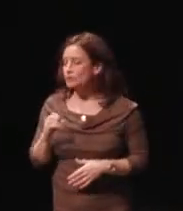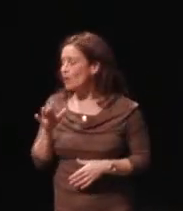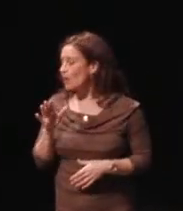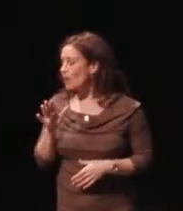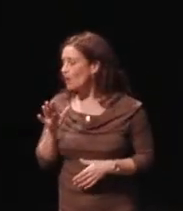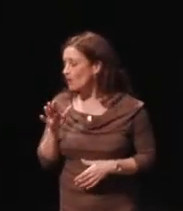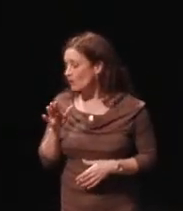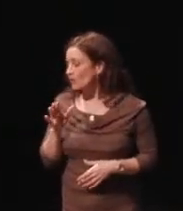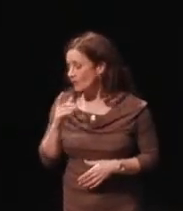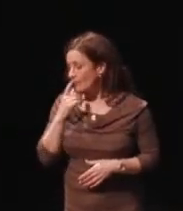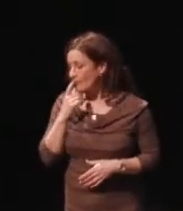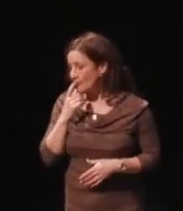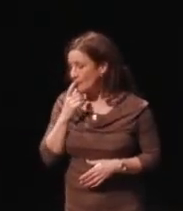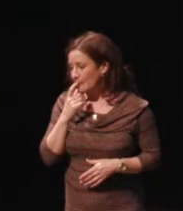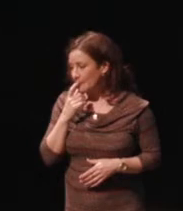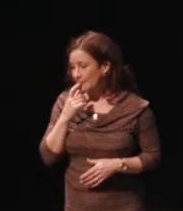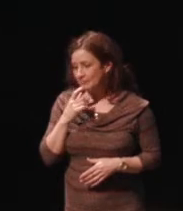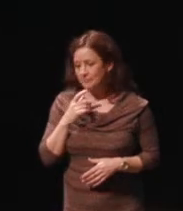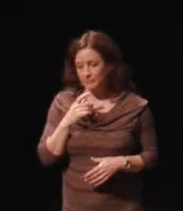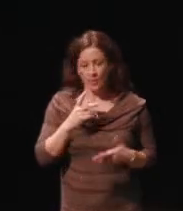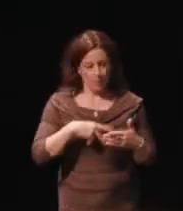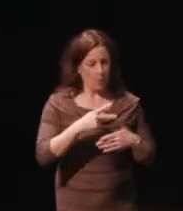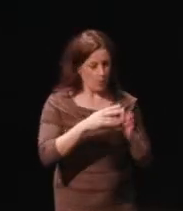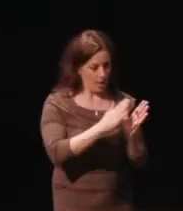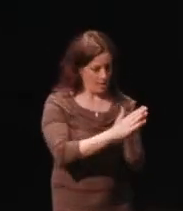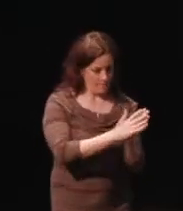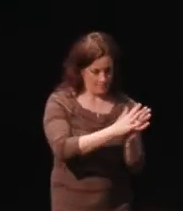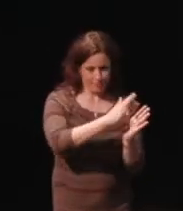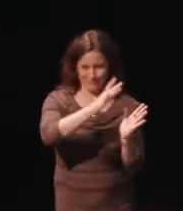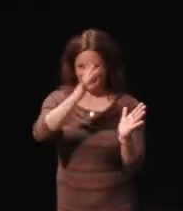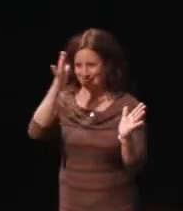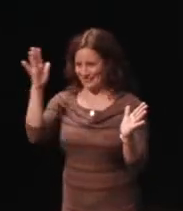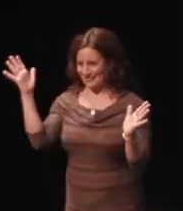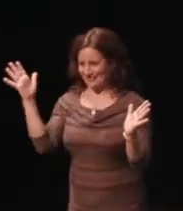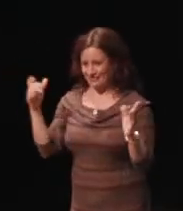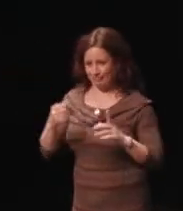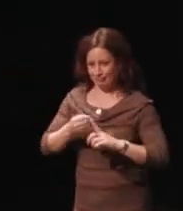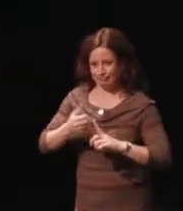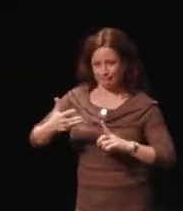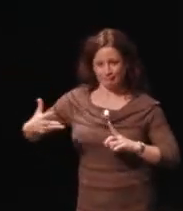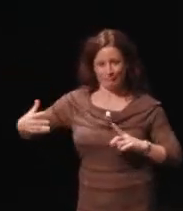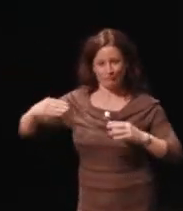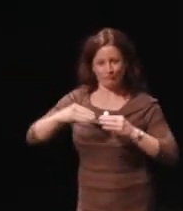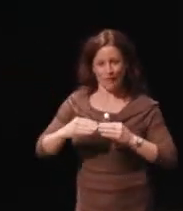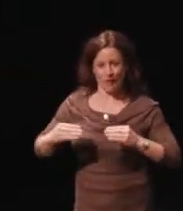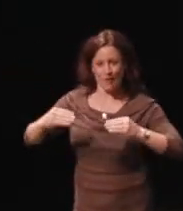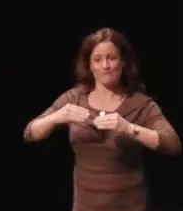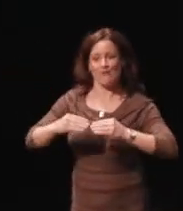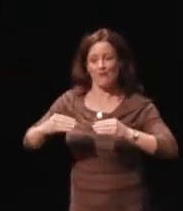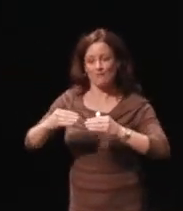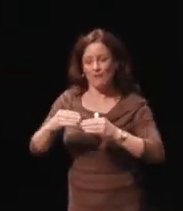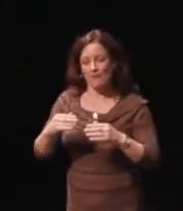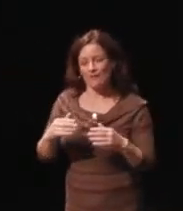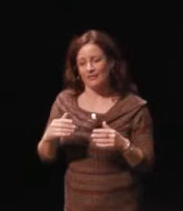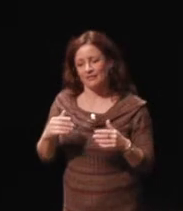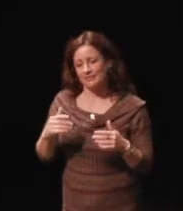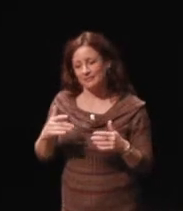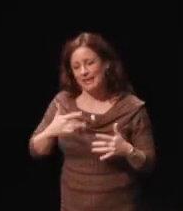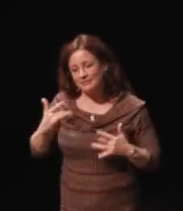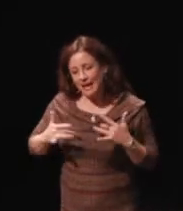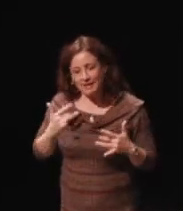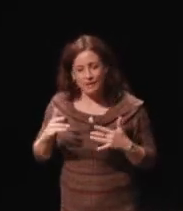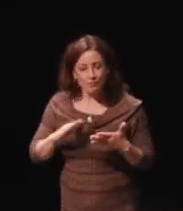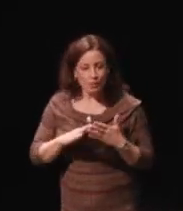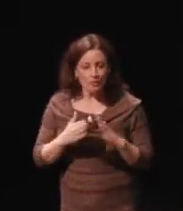So as this has blossomed out and become a larger, more exciting